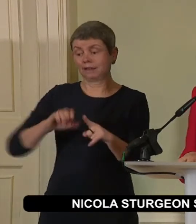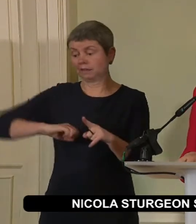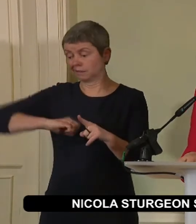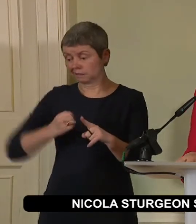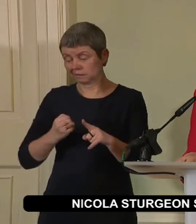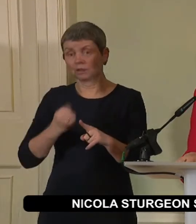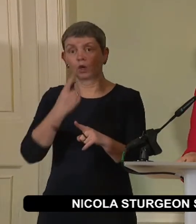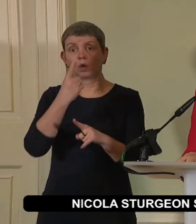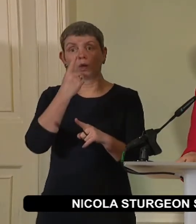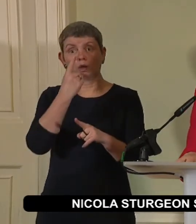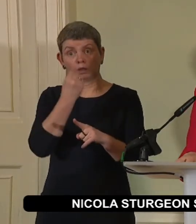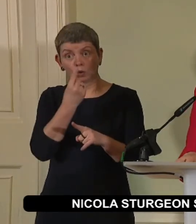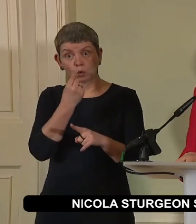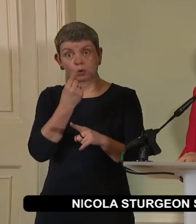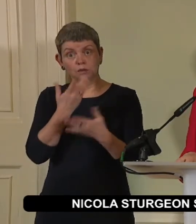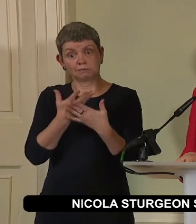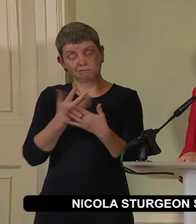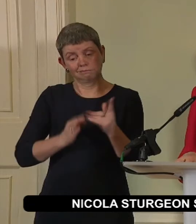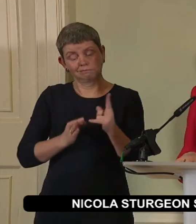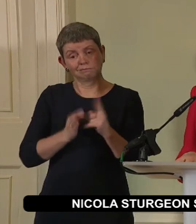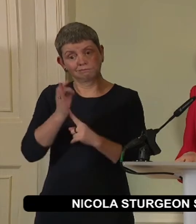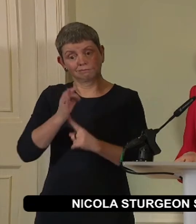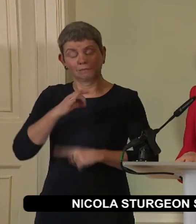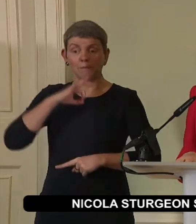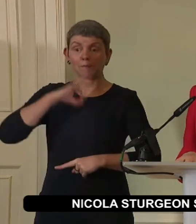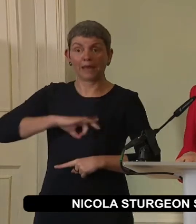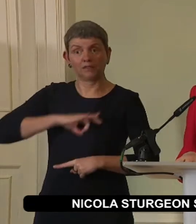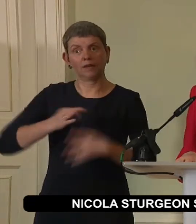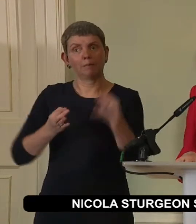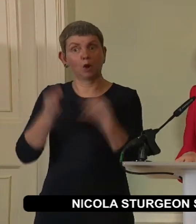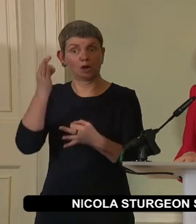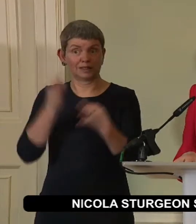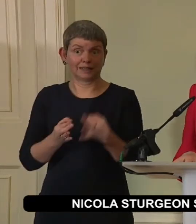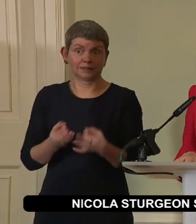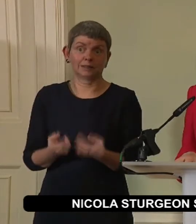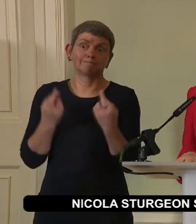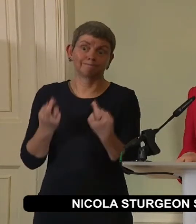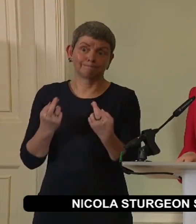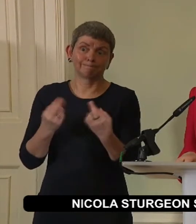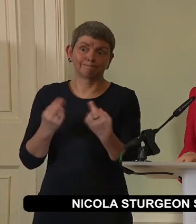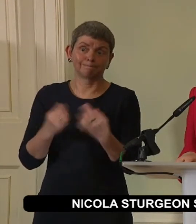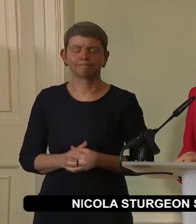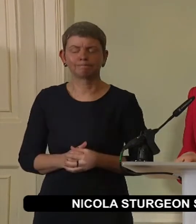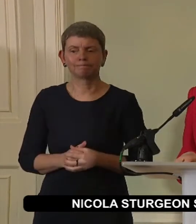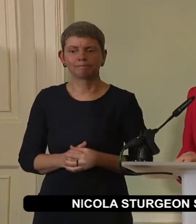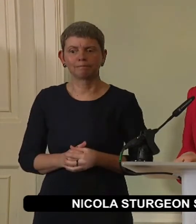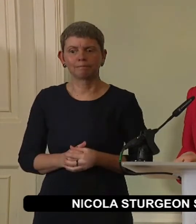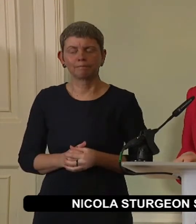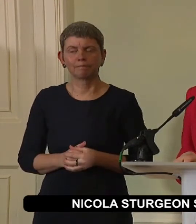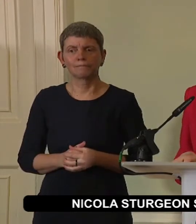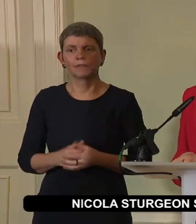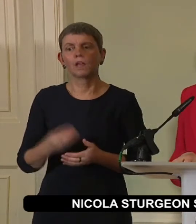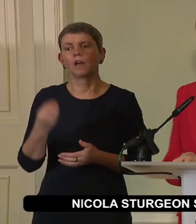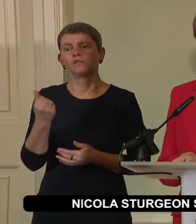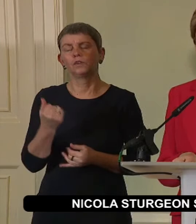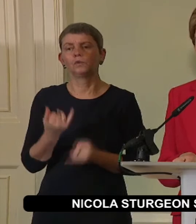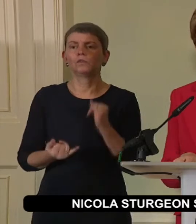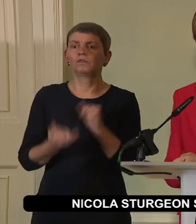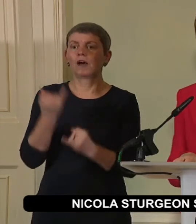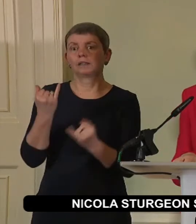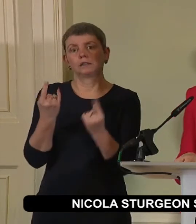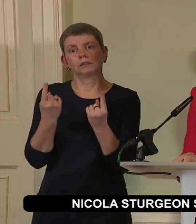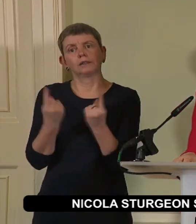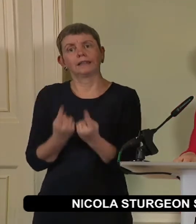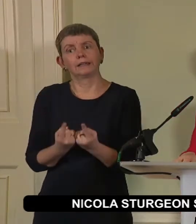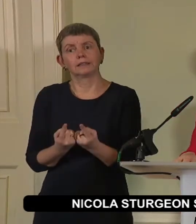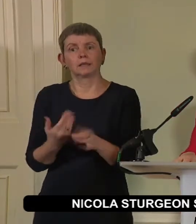good for our politics. I certainly live in hope. Now, a couple of final points before I take